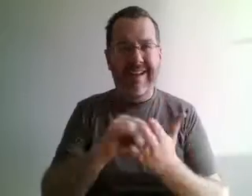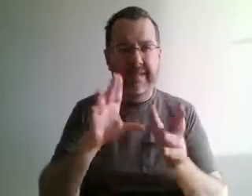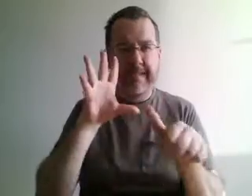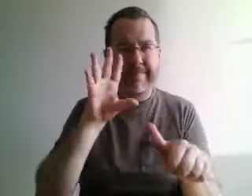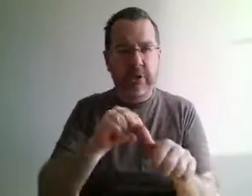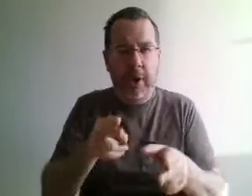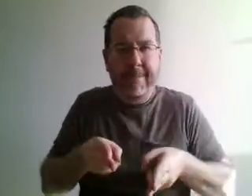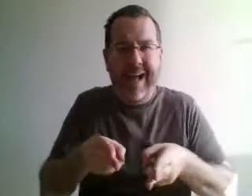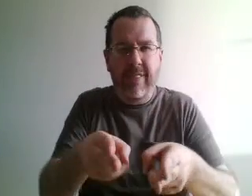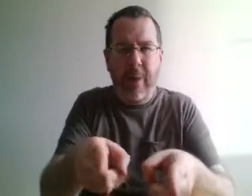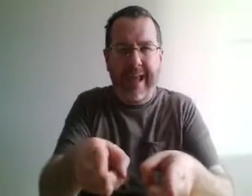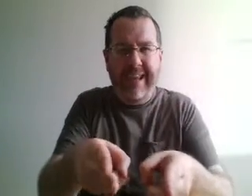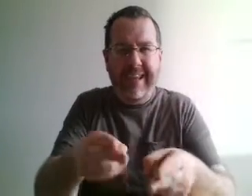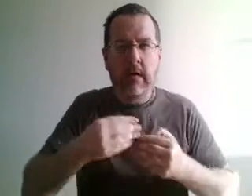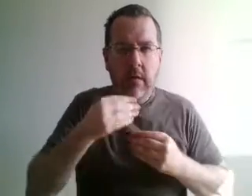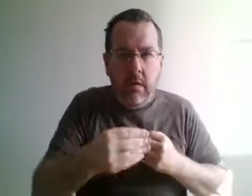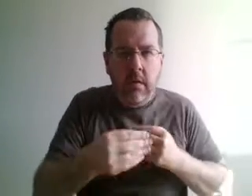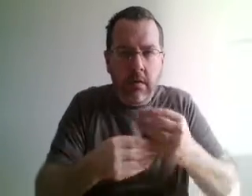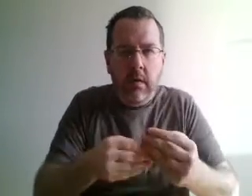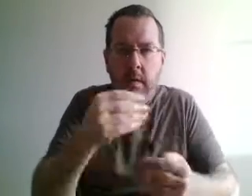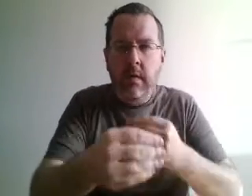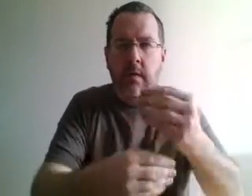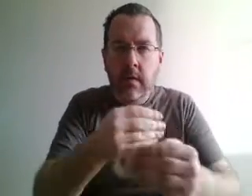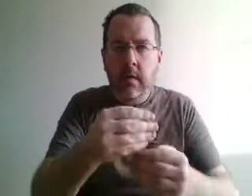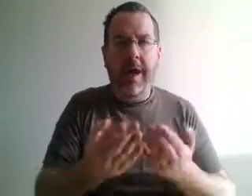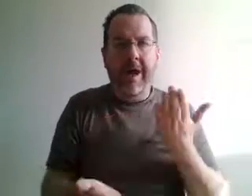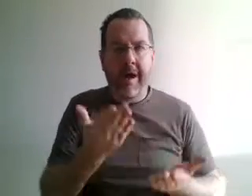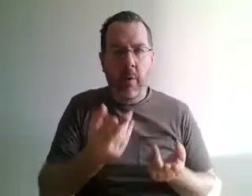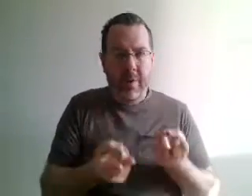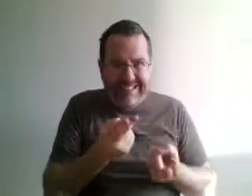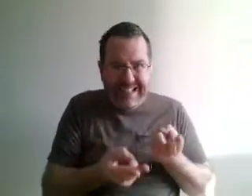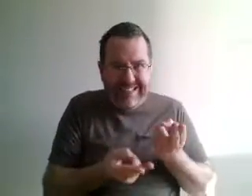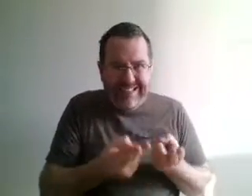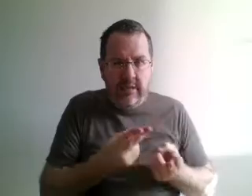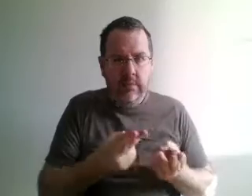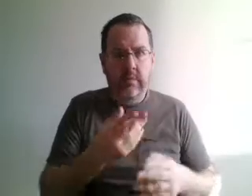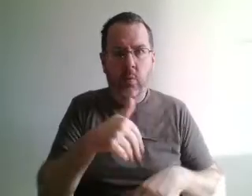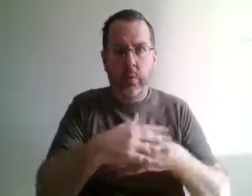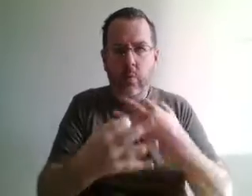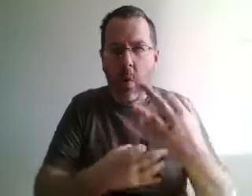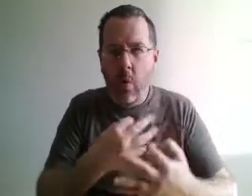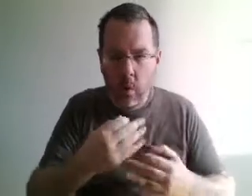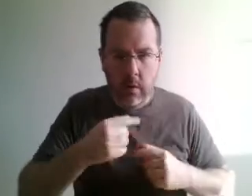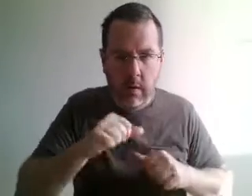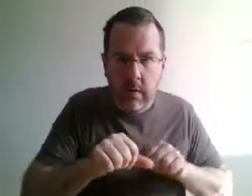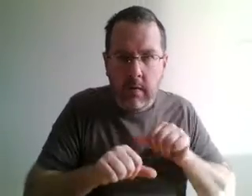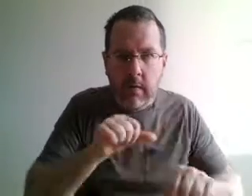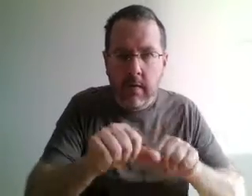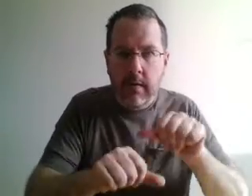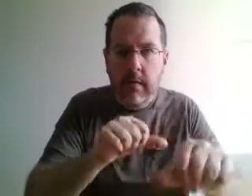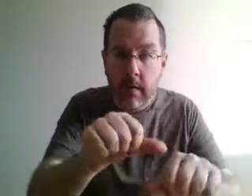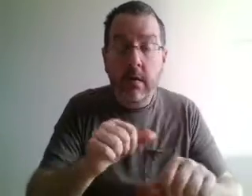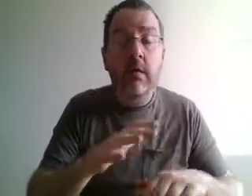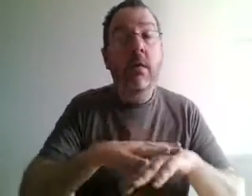you're assessed and where you go to. Fortunately, the majority of those that need to be admitted to hospital do